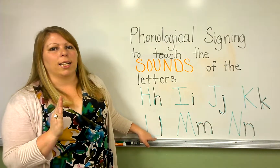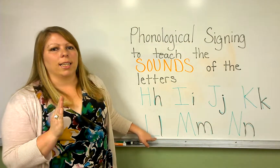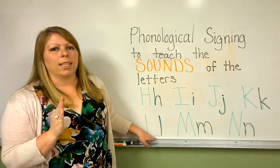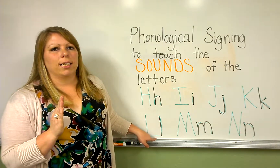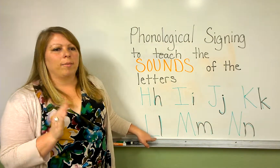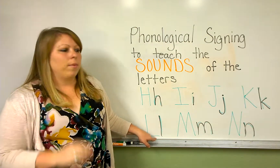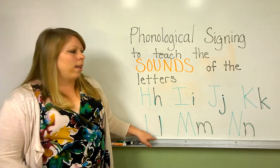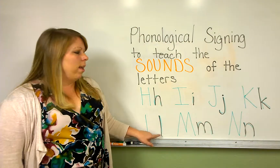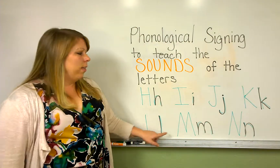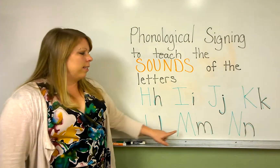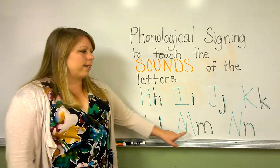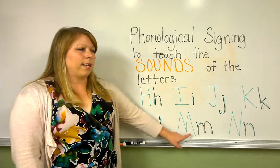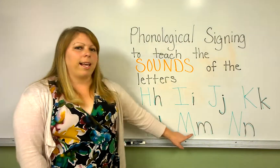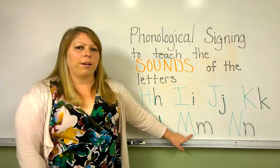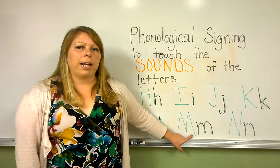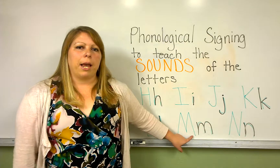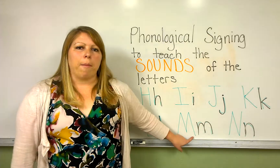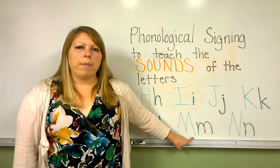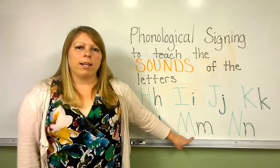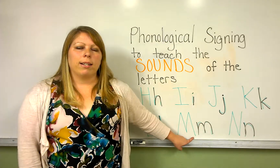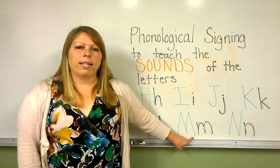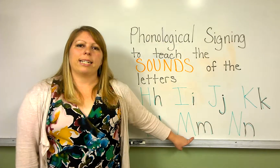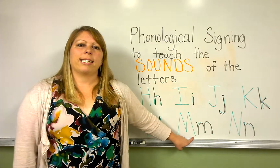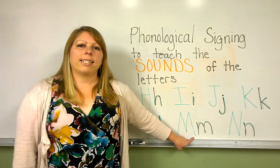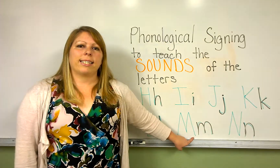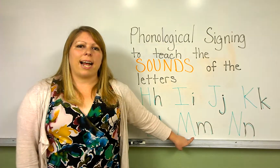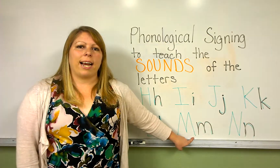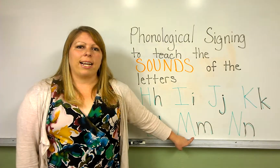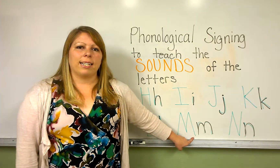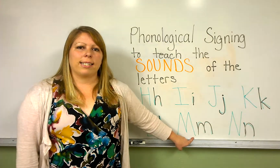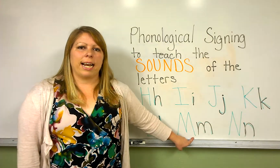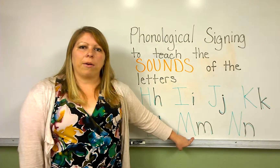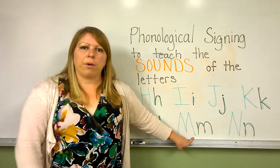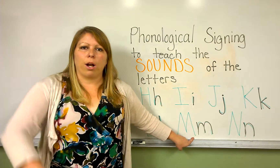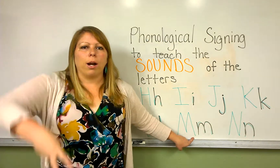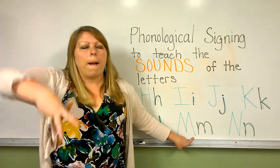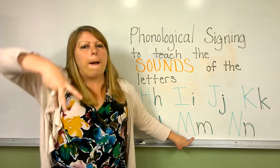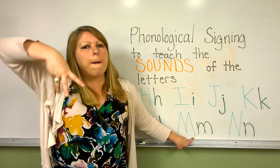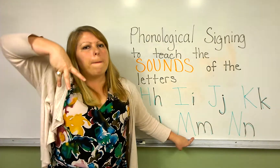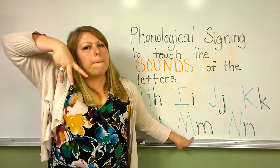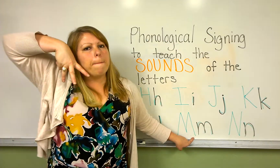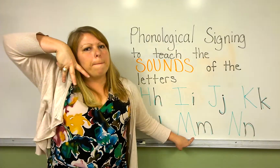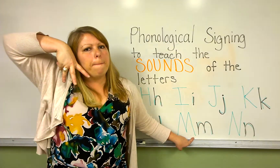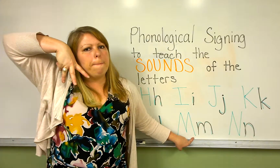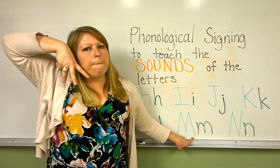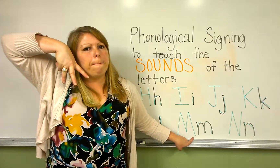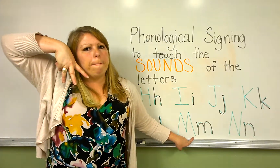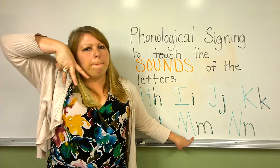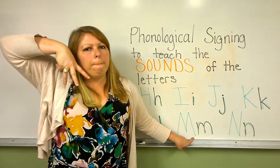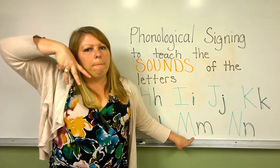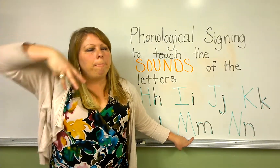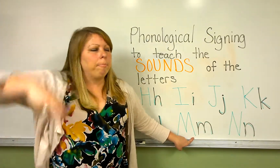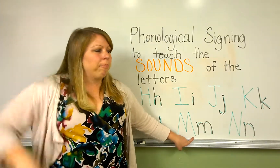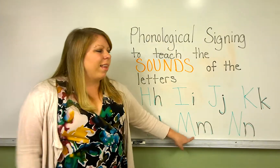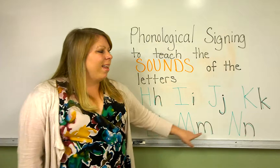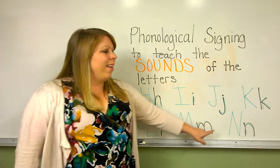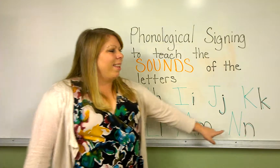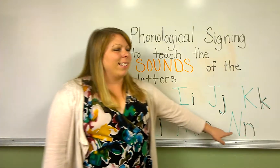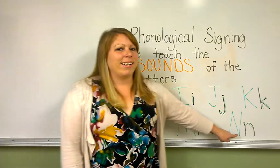O. This is the letter M. Its sign and sound are M. This is the